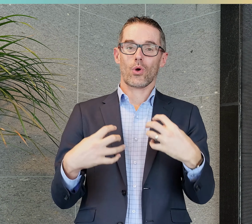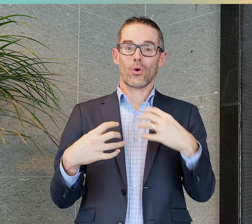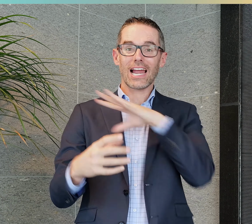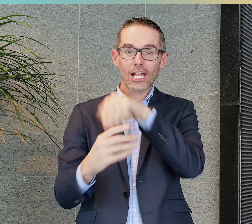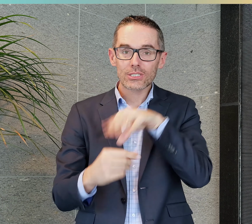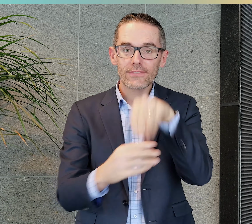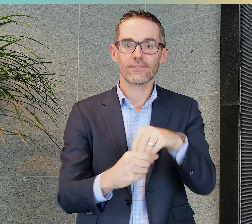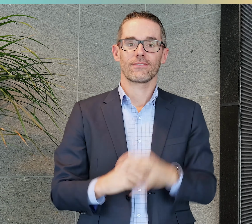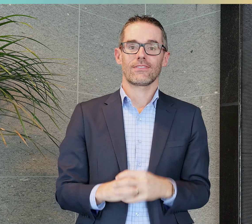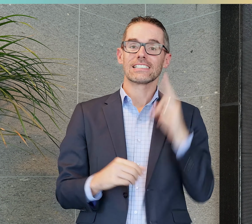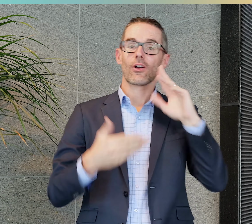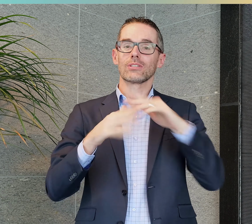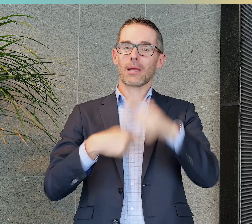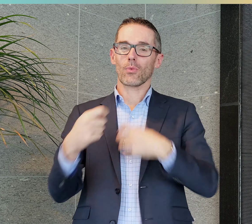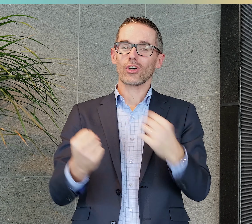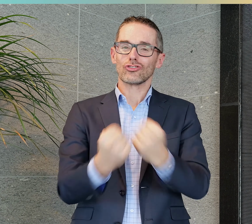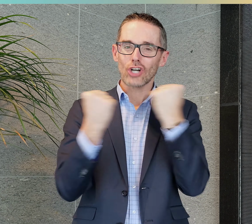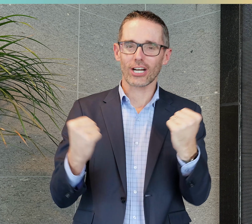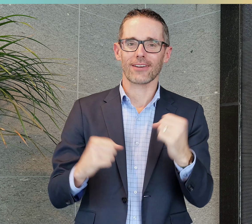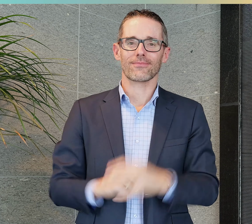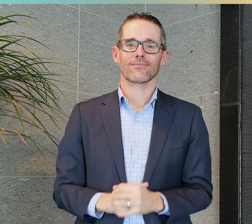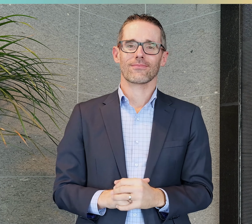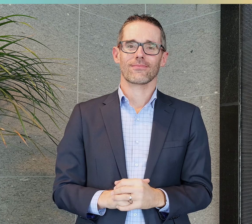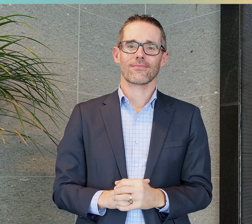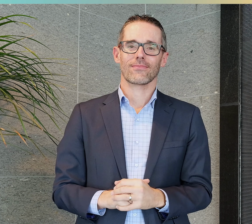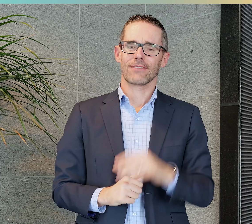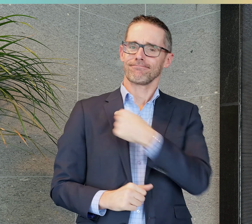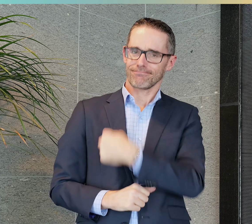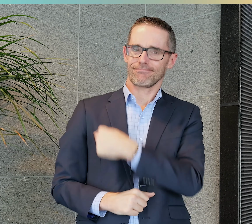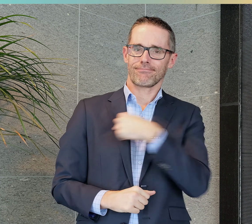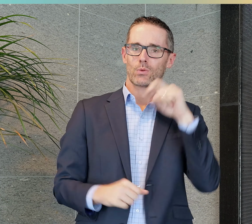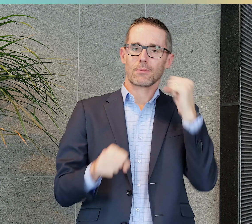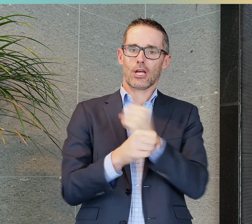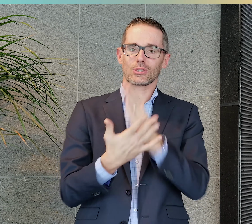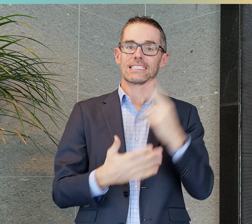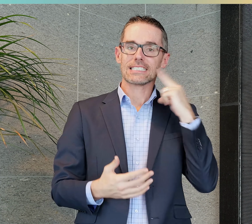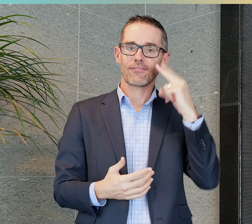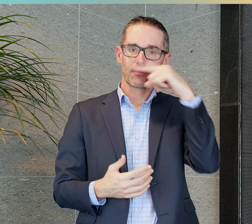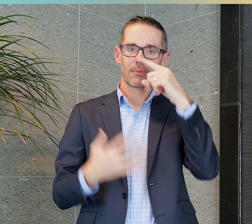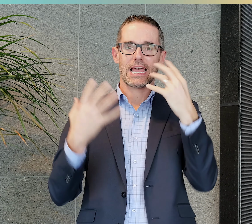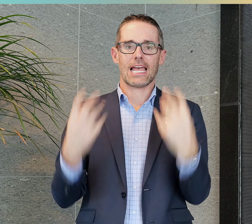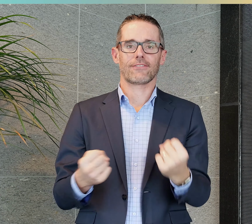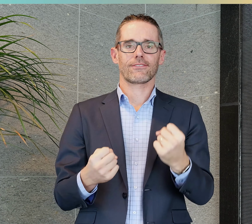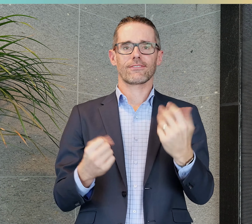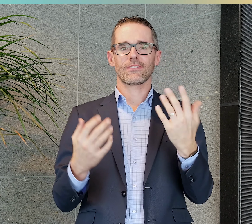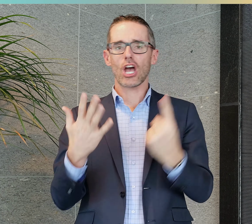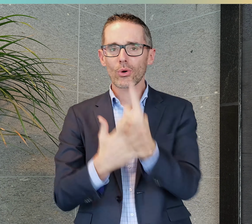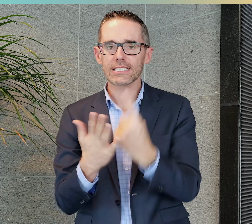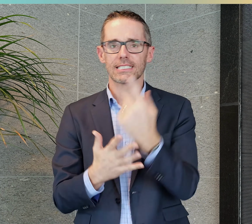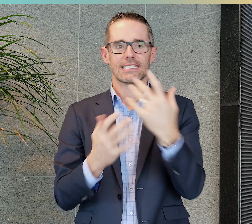To make the world more inclusive, to make the deaf community stronger and is committed to ensuring that deaf people have